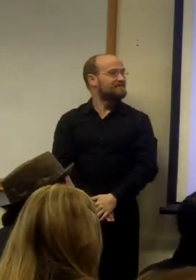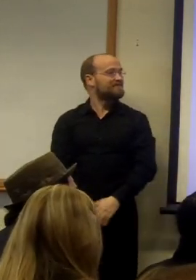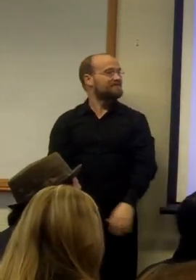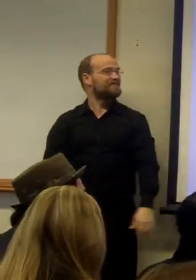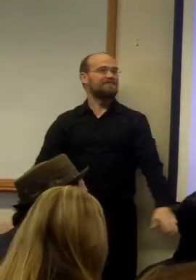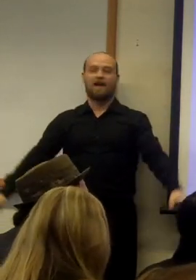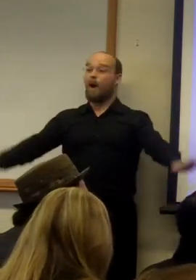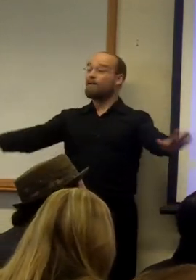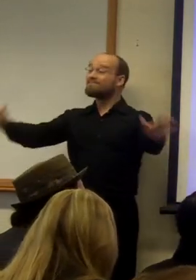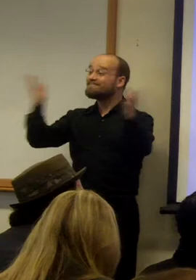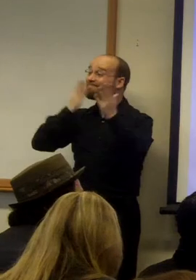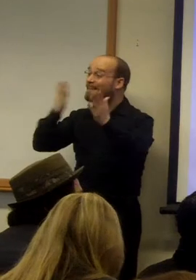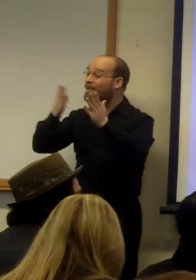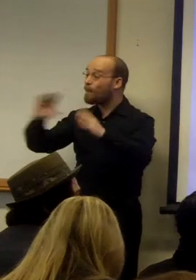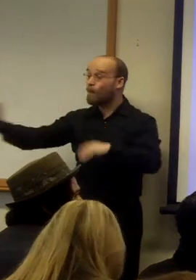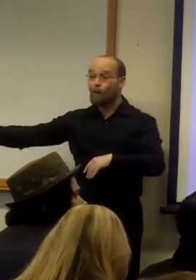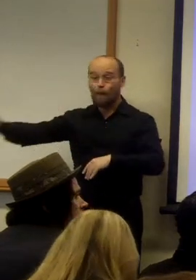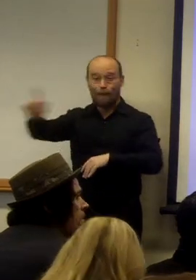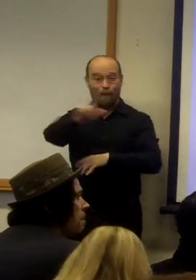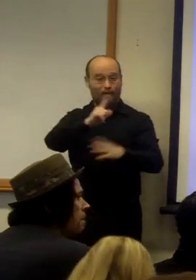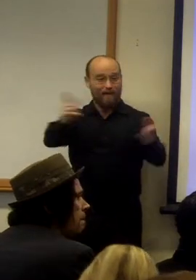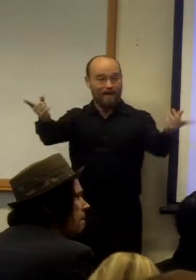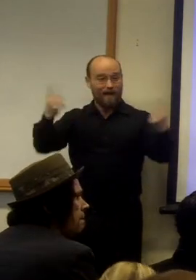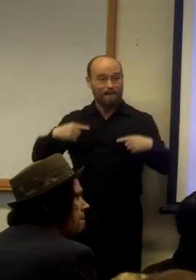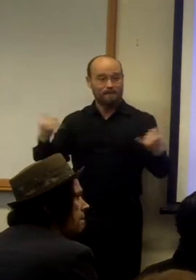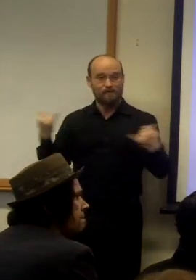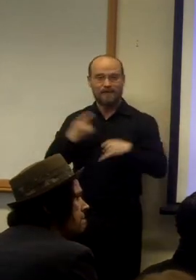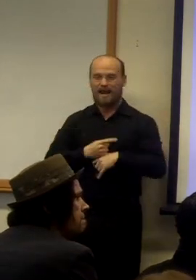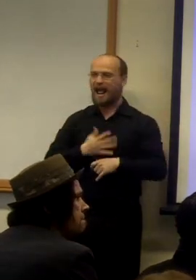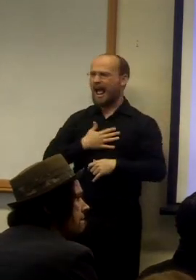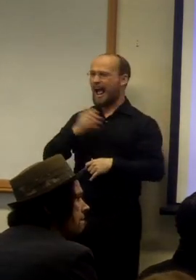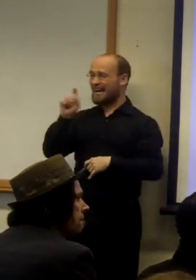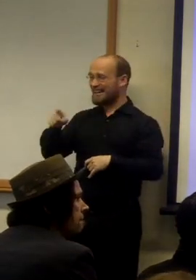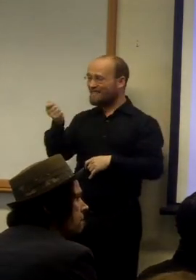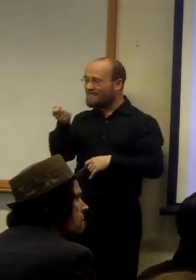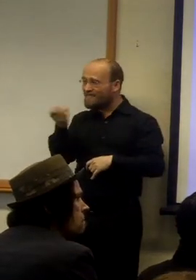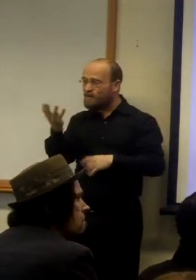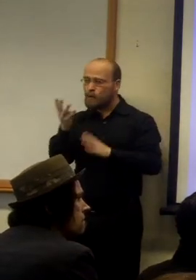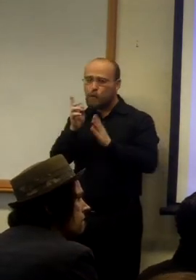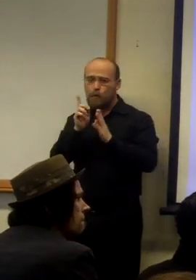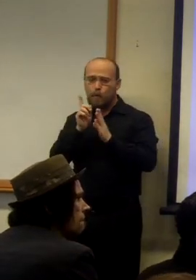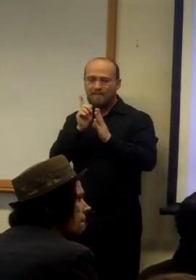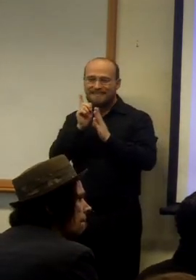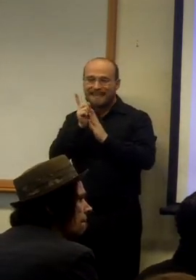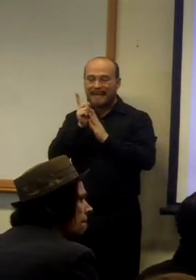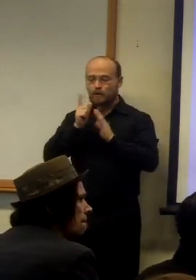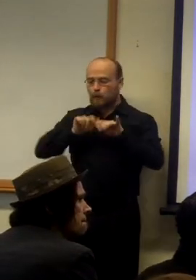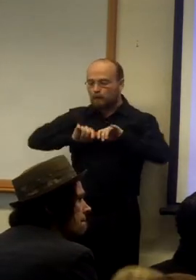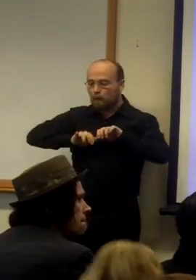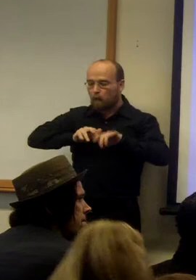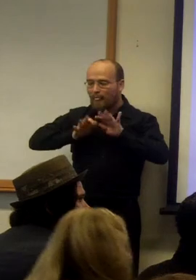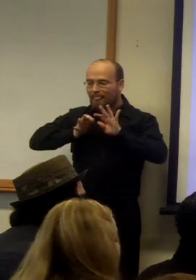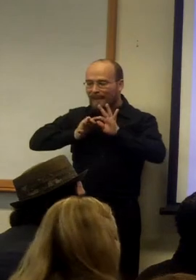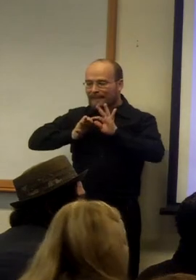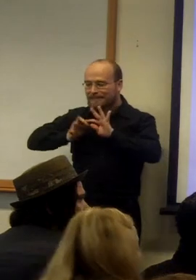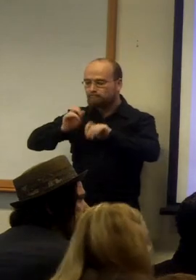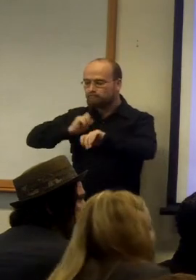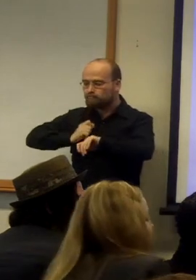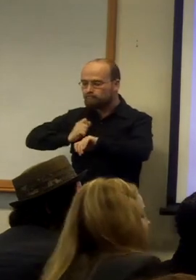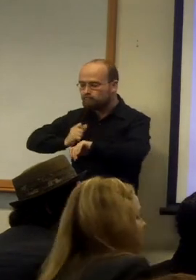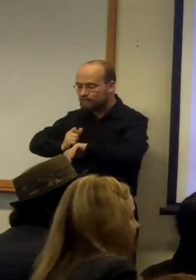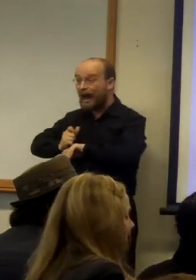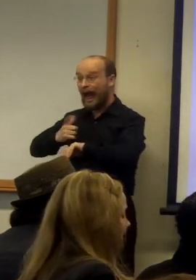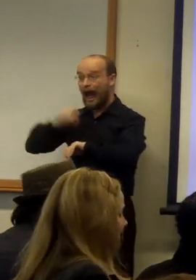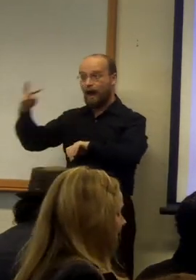Thank you all for being here today. Just give me a few more seconds to type in a few more links, and I will return from the